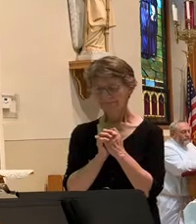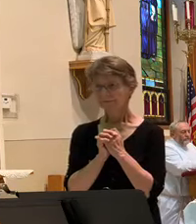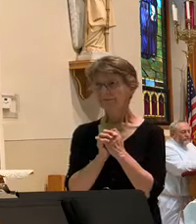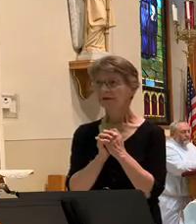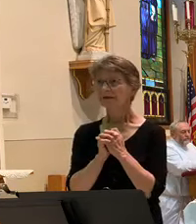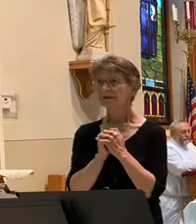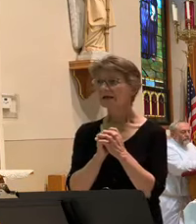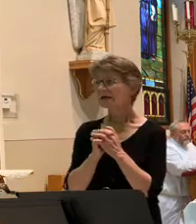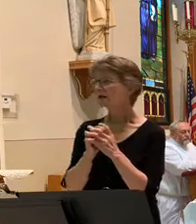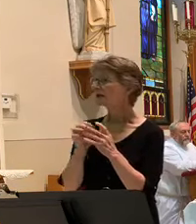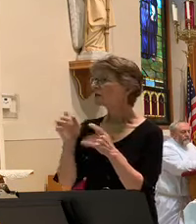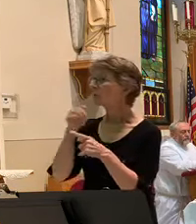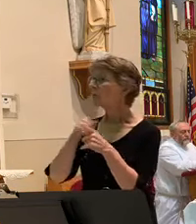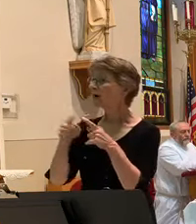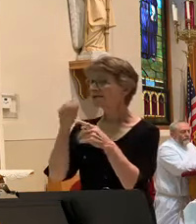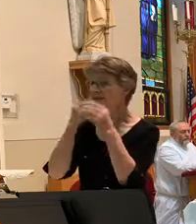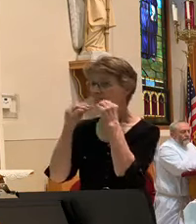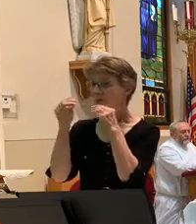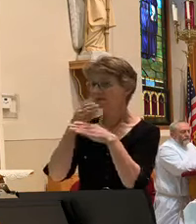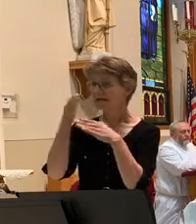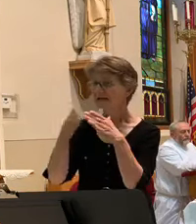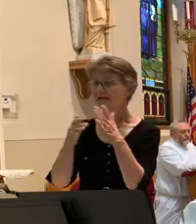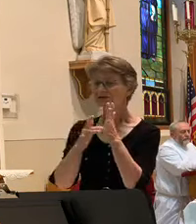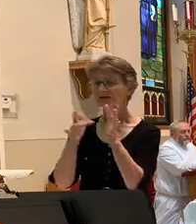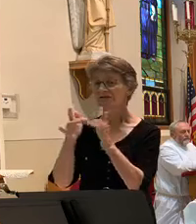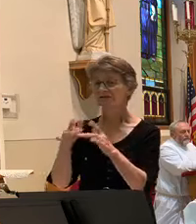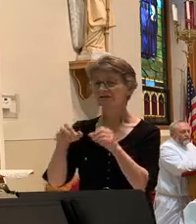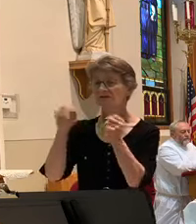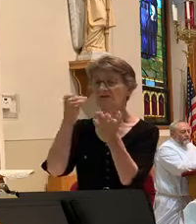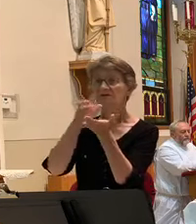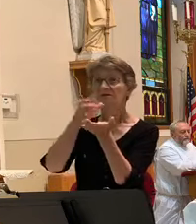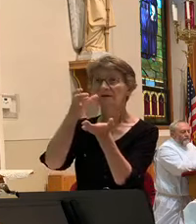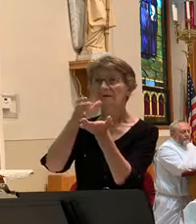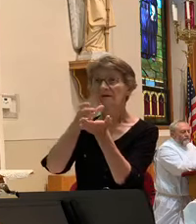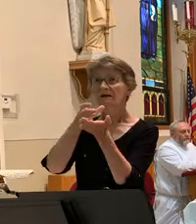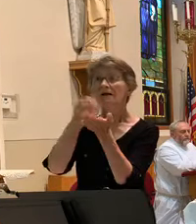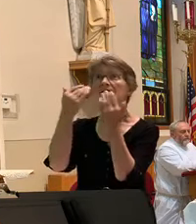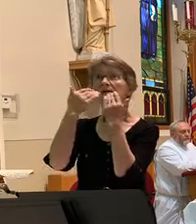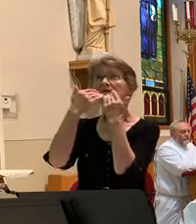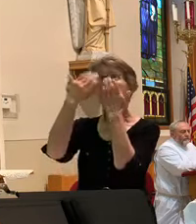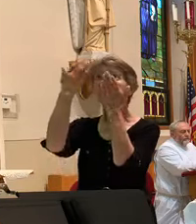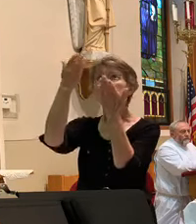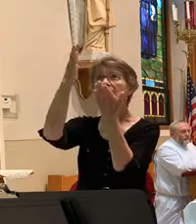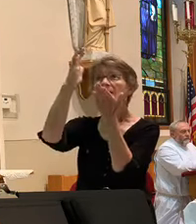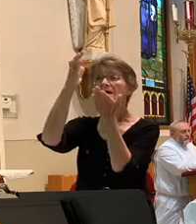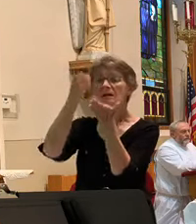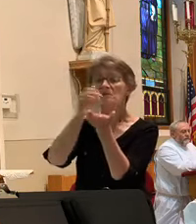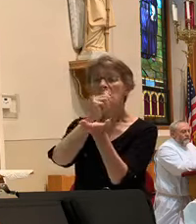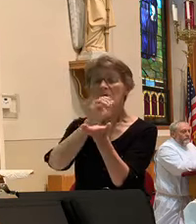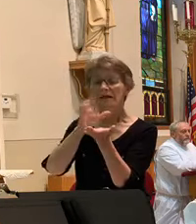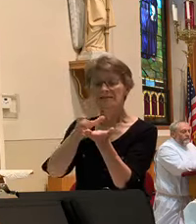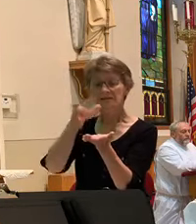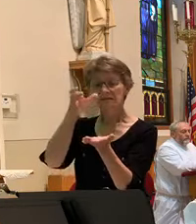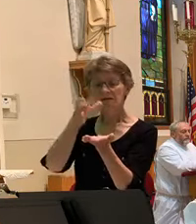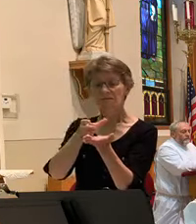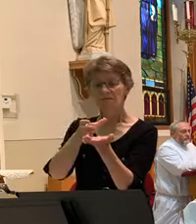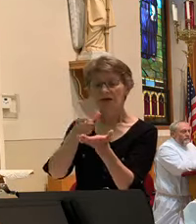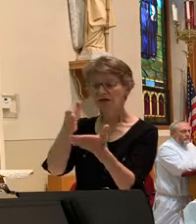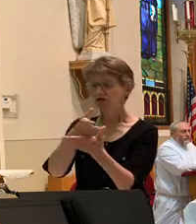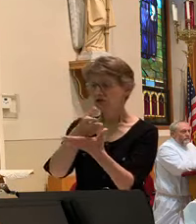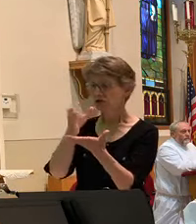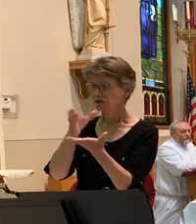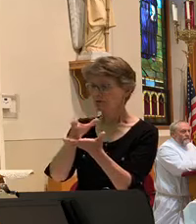In a similar way, when supper was ended, he took the chalice, and giving you thanks, he said the blessing, and gave